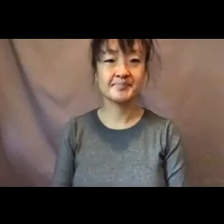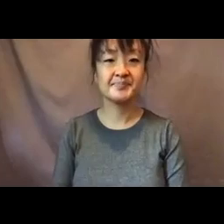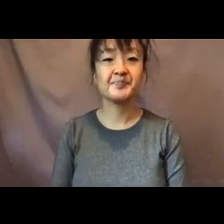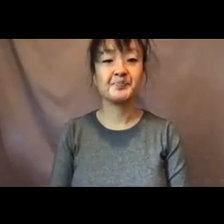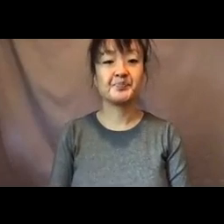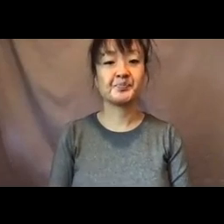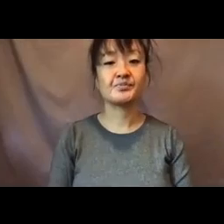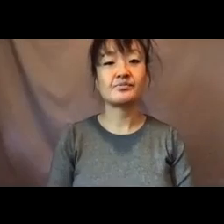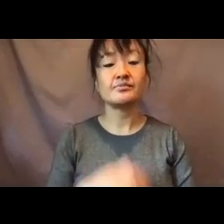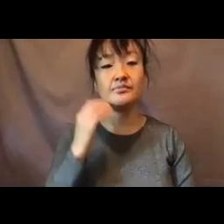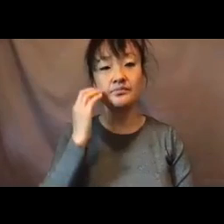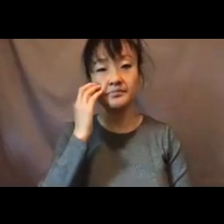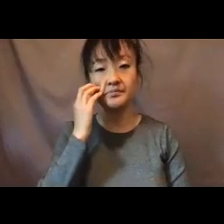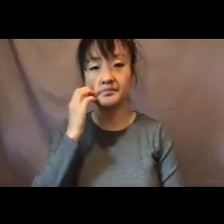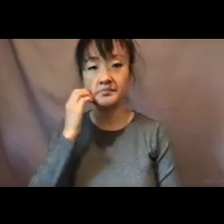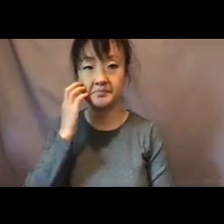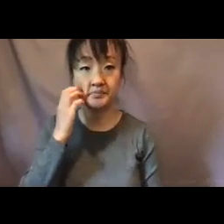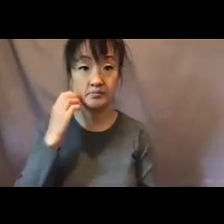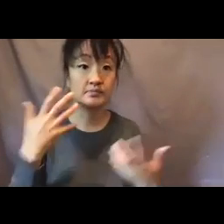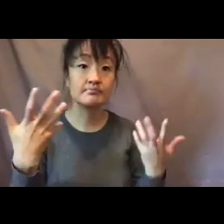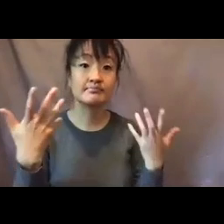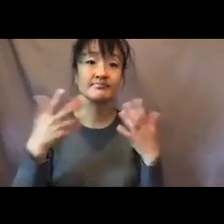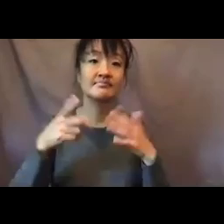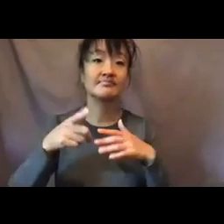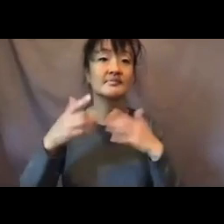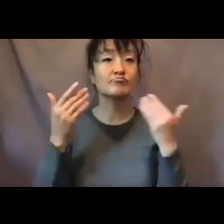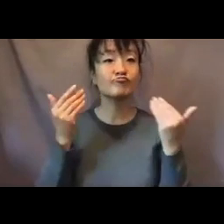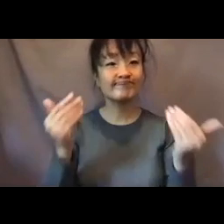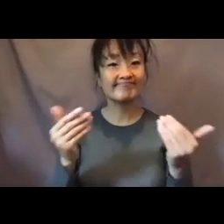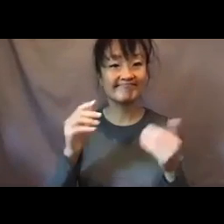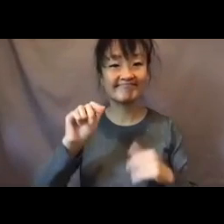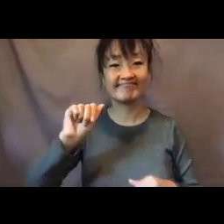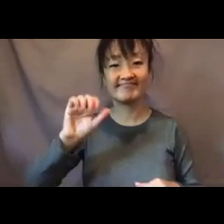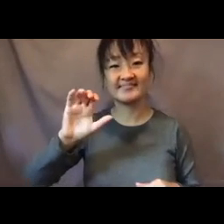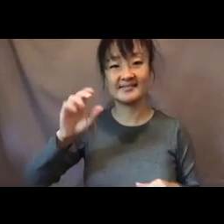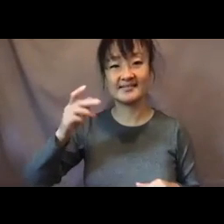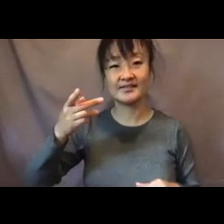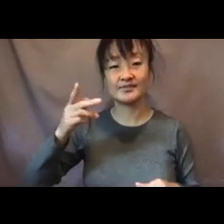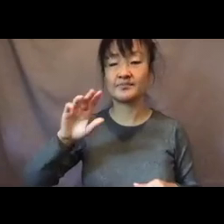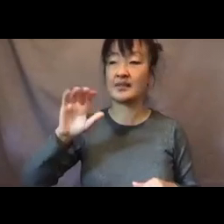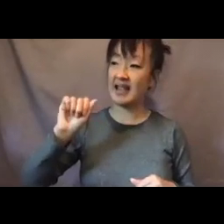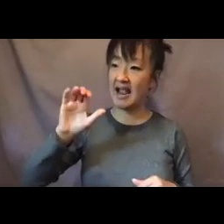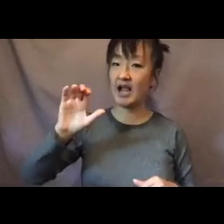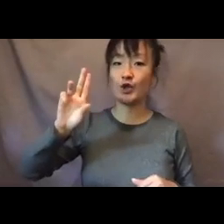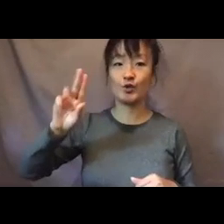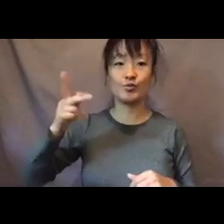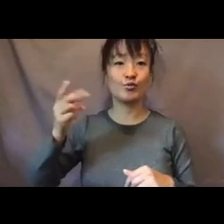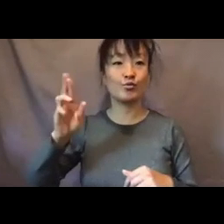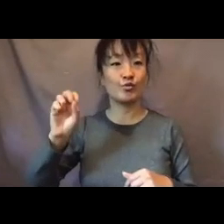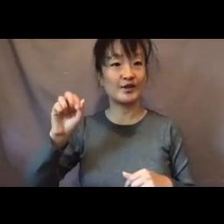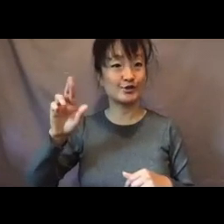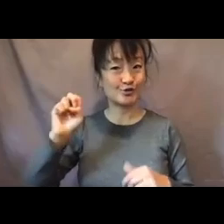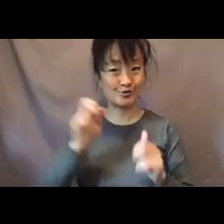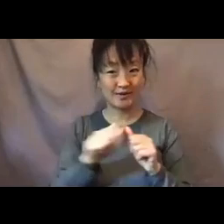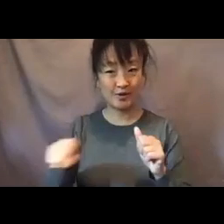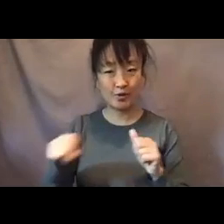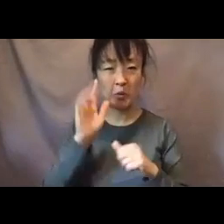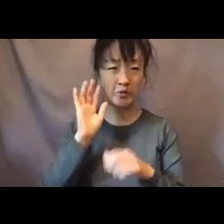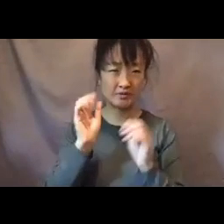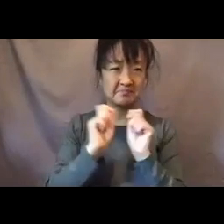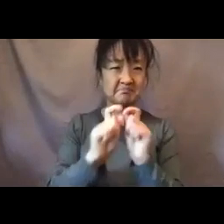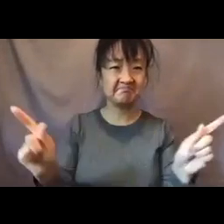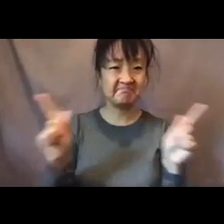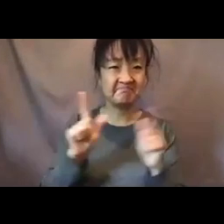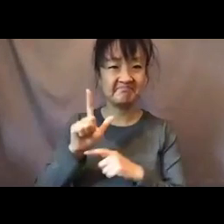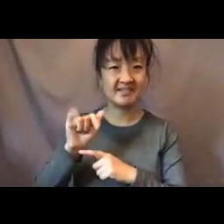Okay, so I want to do a little bit of acupressure with you. These I will also send over to you, and these are actually links